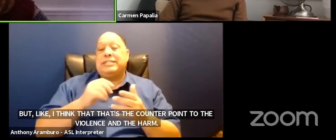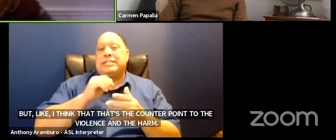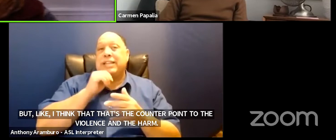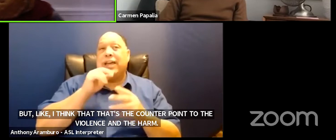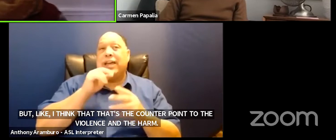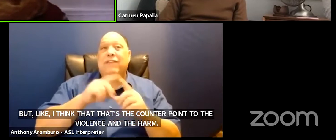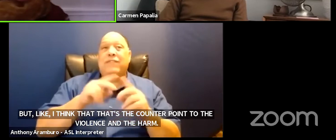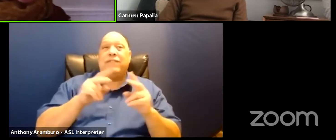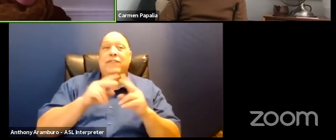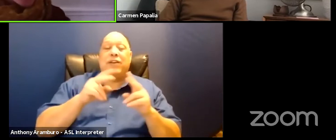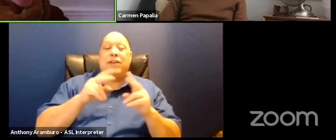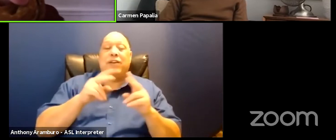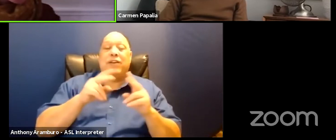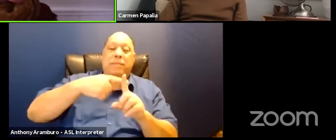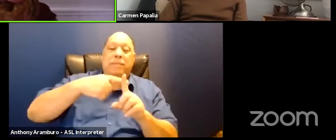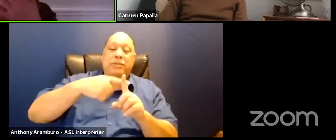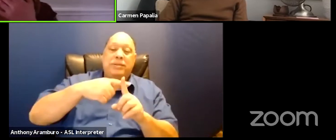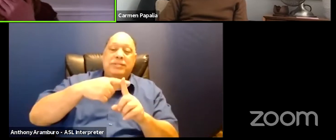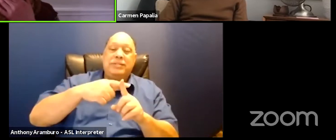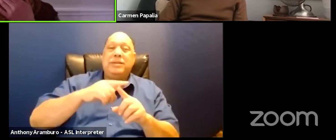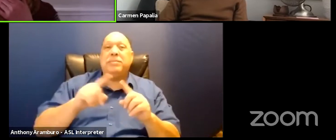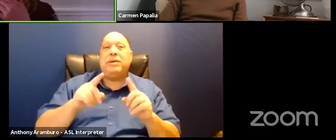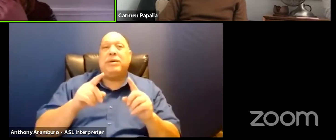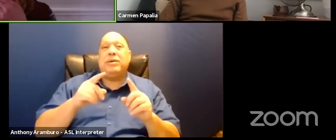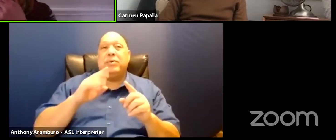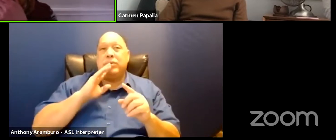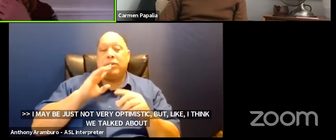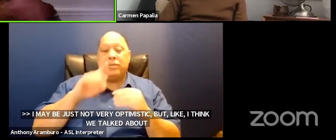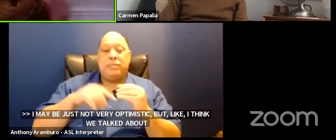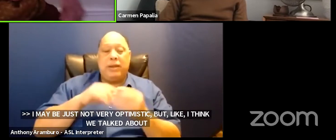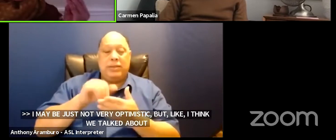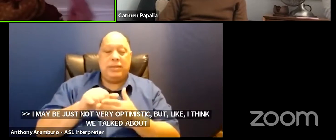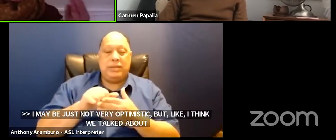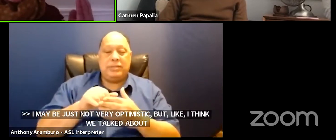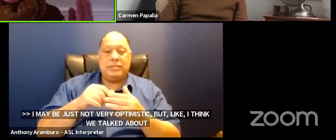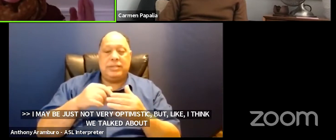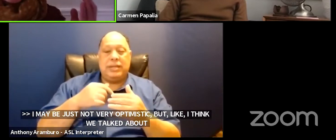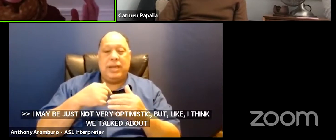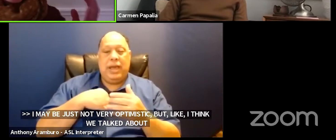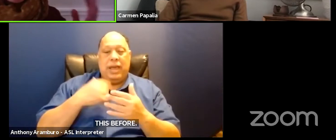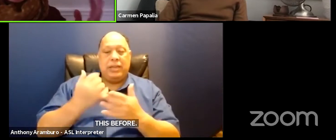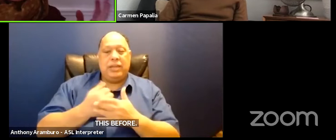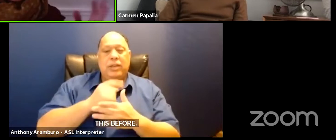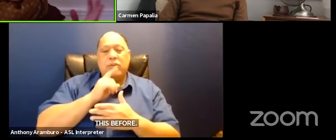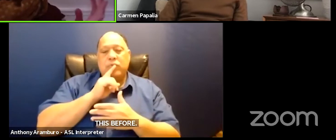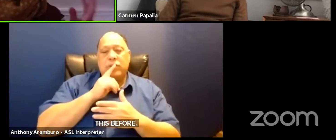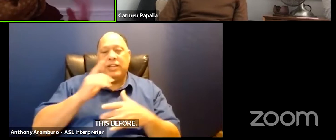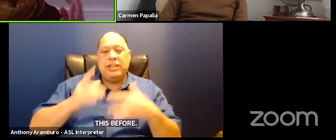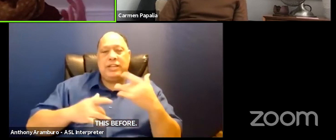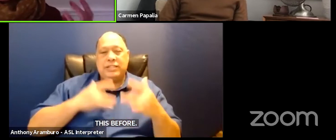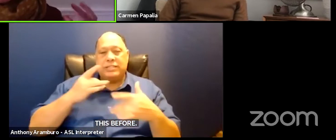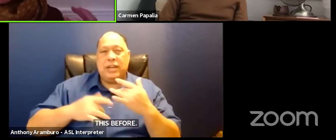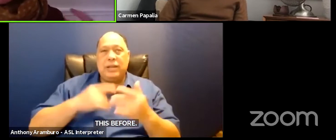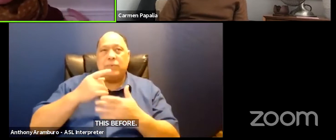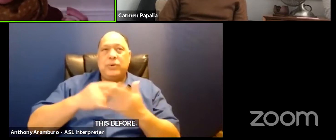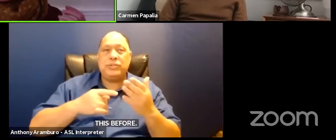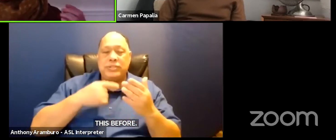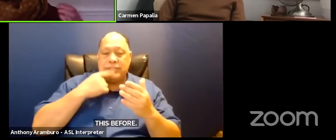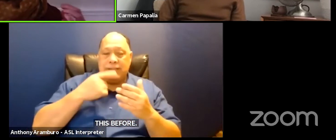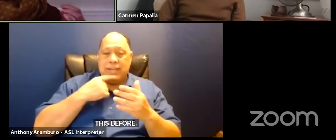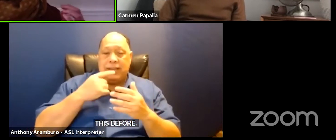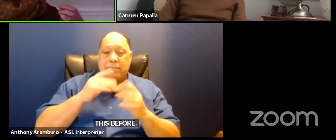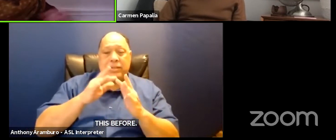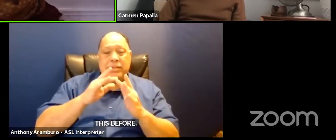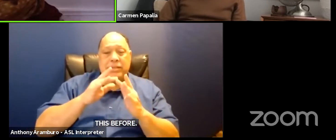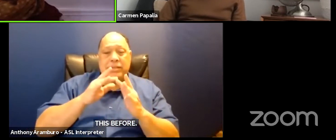but like I think we talked about this before. Like I get really excited about what you're saying, and at the same time, like I